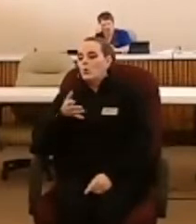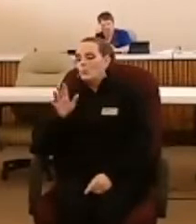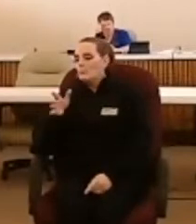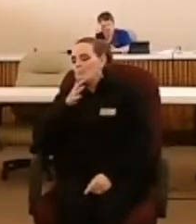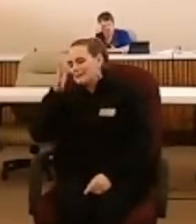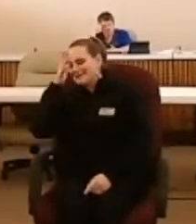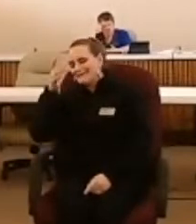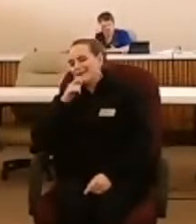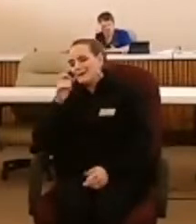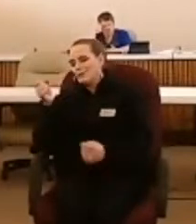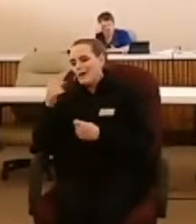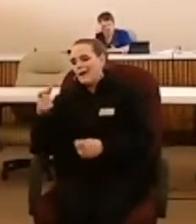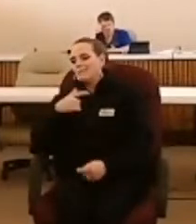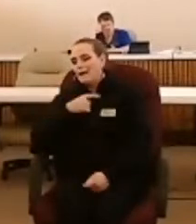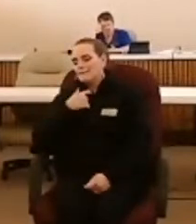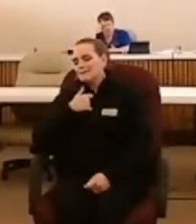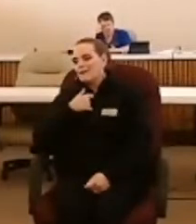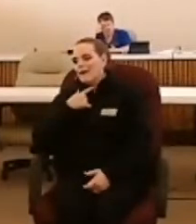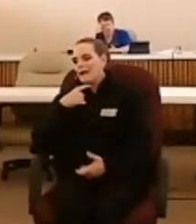Oh,